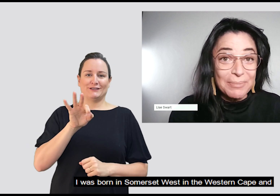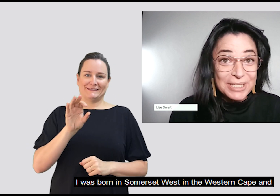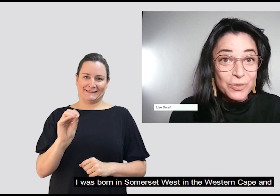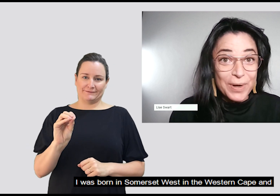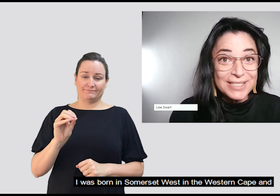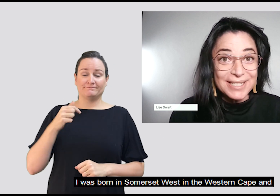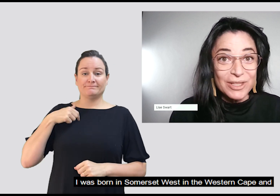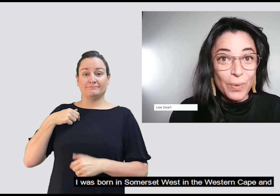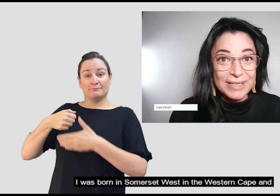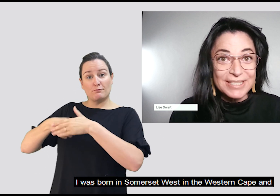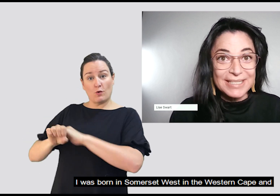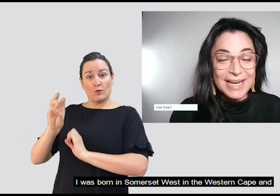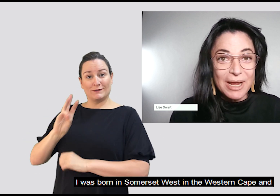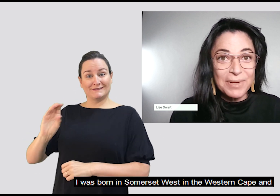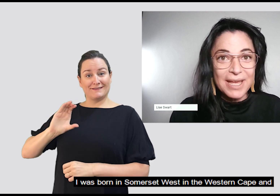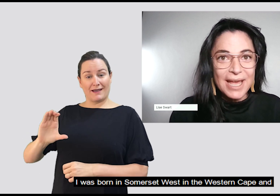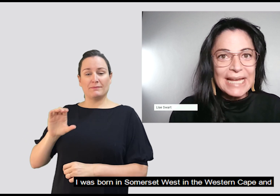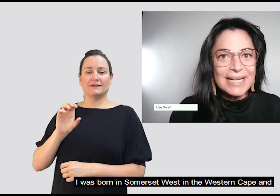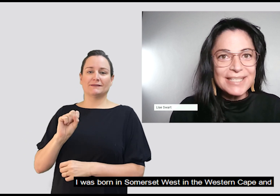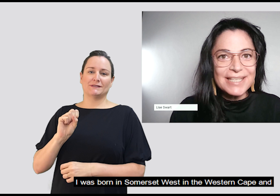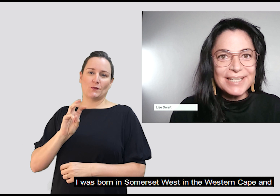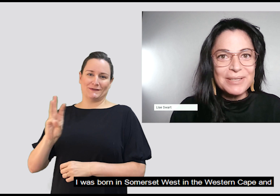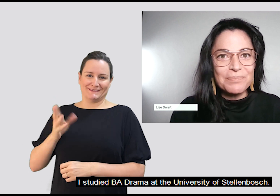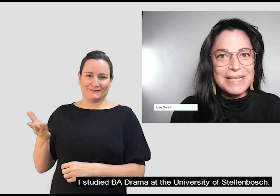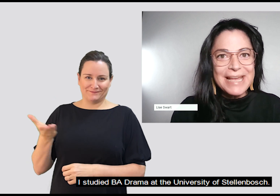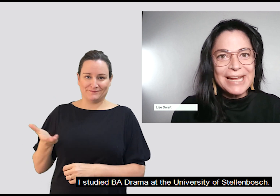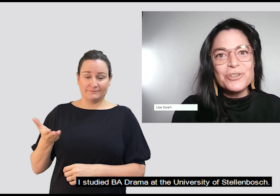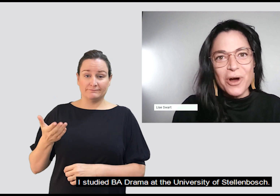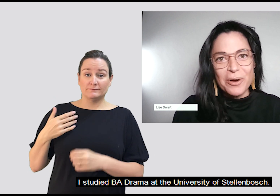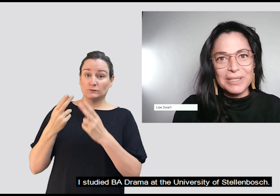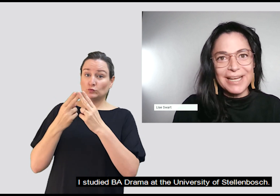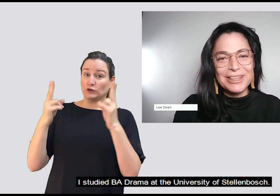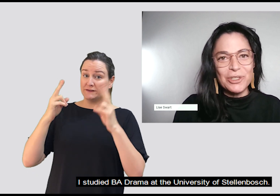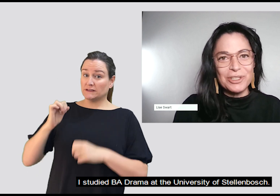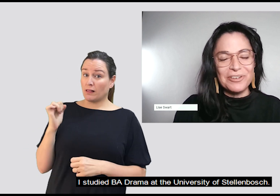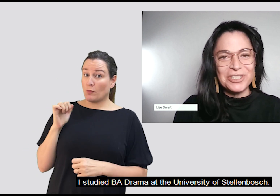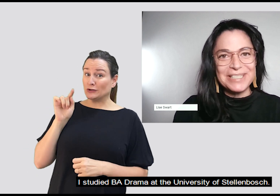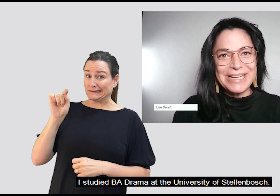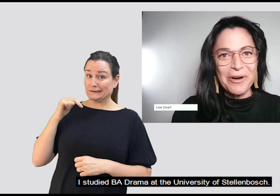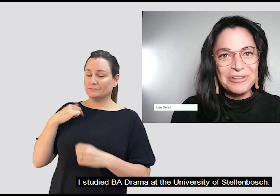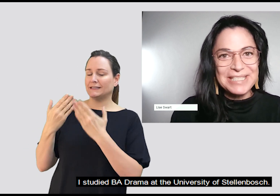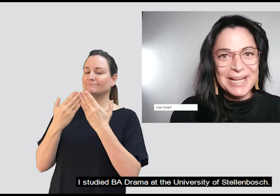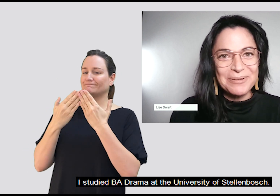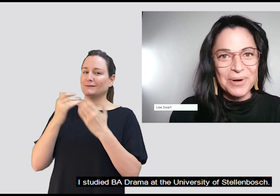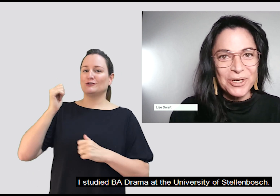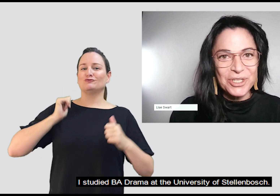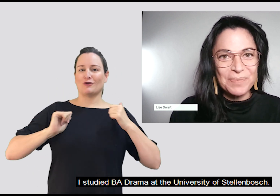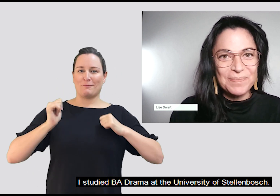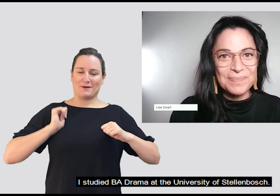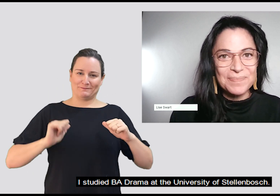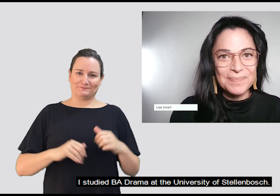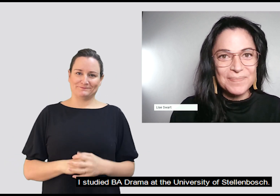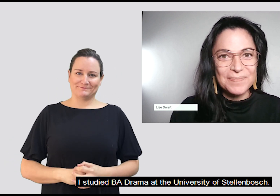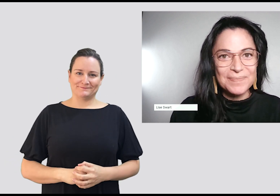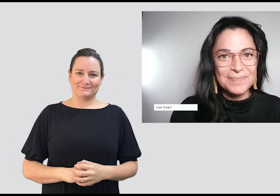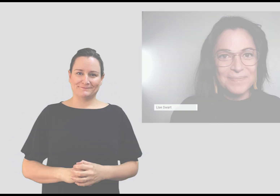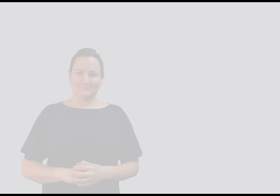born in Somerset West in the Western Cape, and I studied BA Drama at the University of